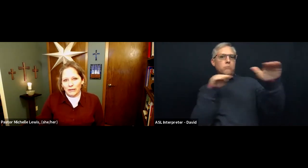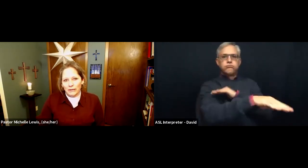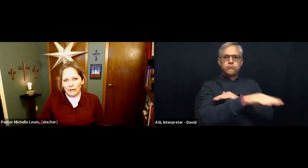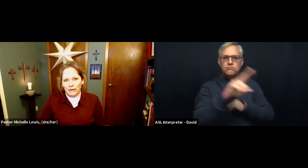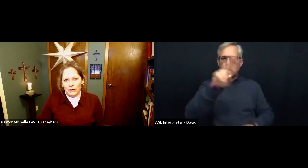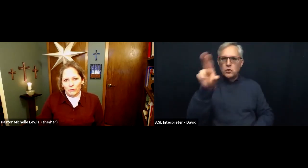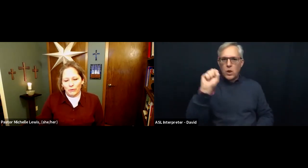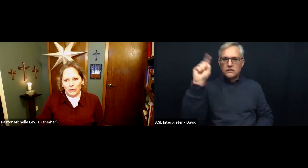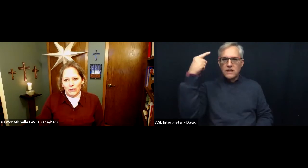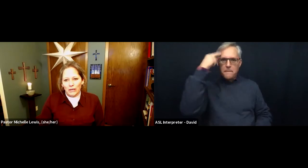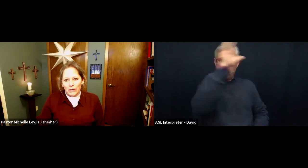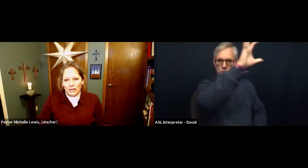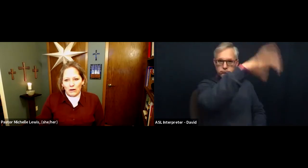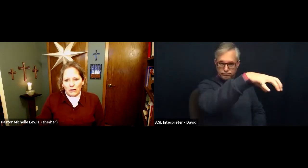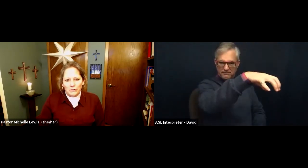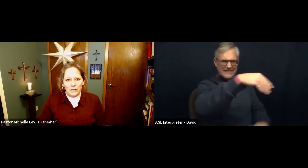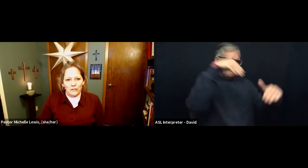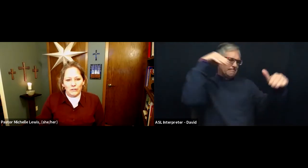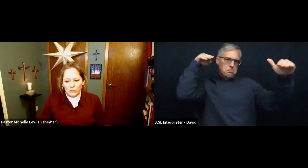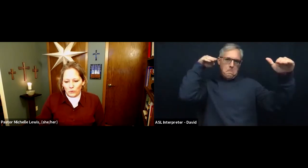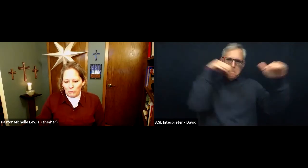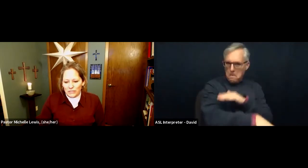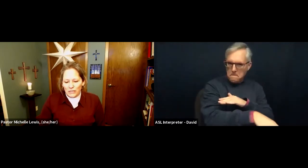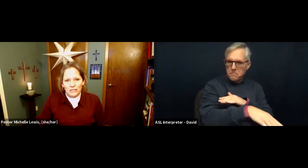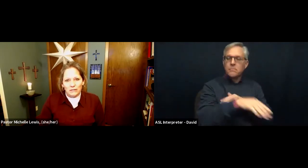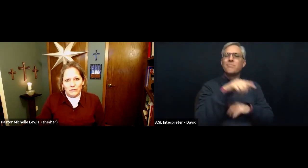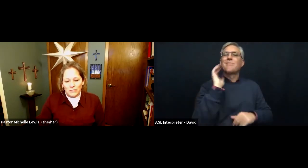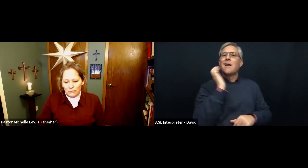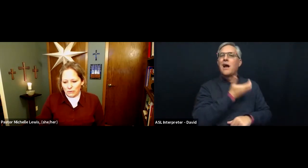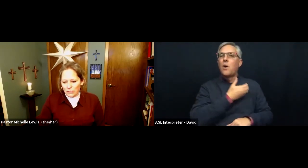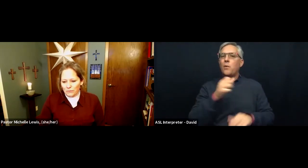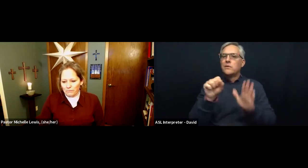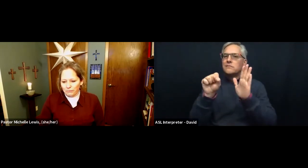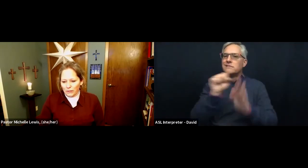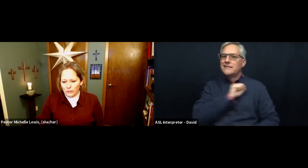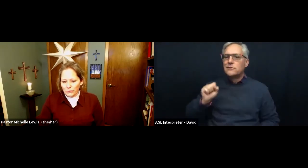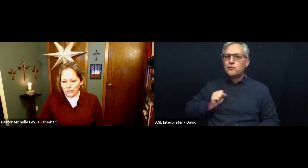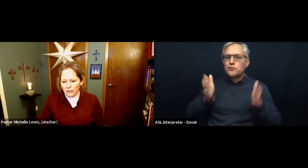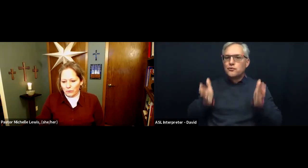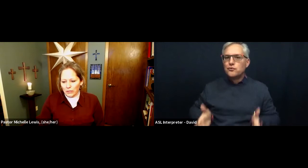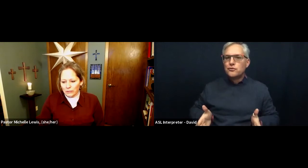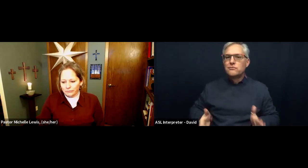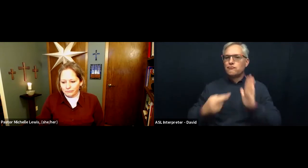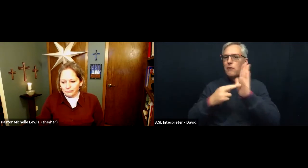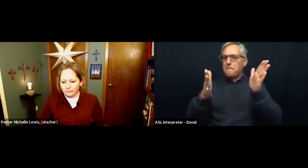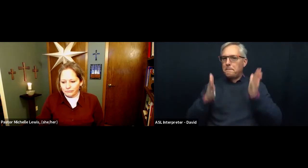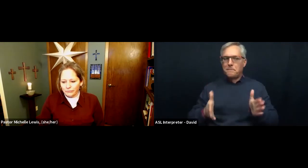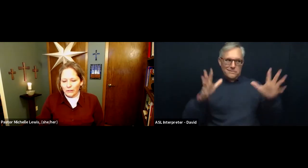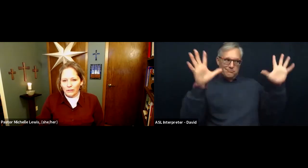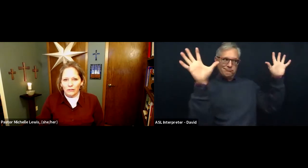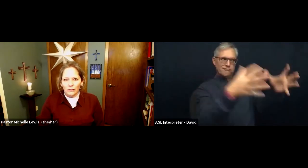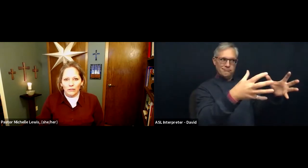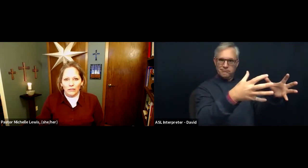building, when our senators and representatives were doing their work.